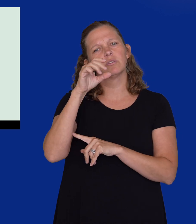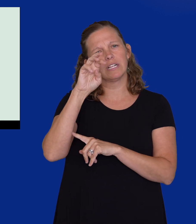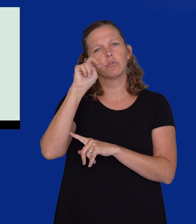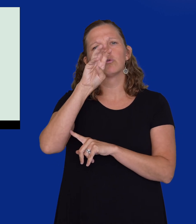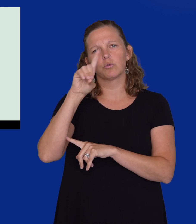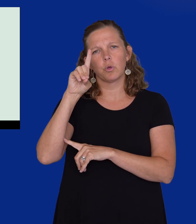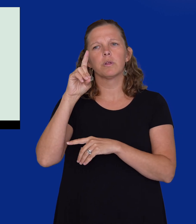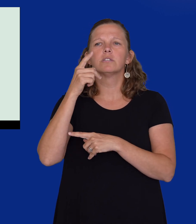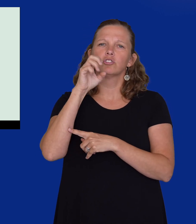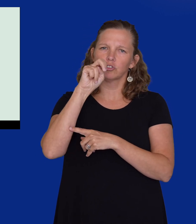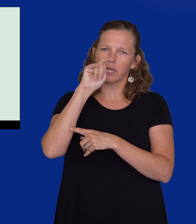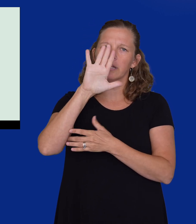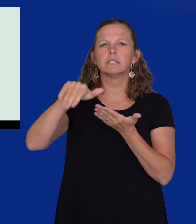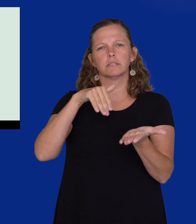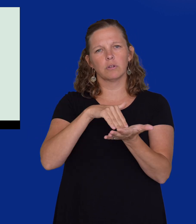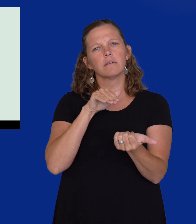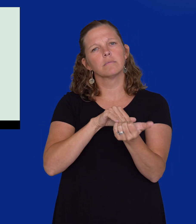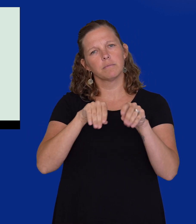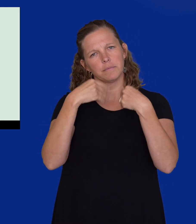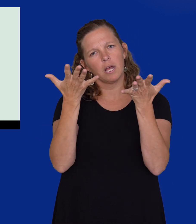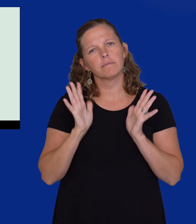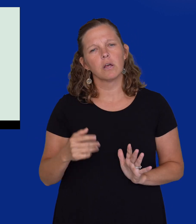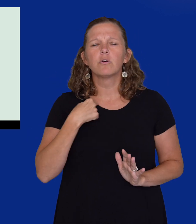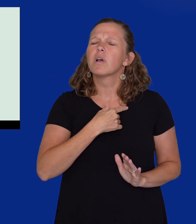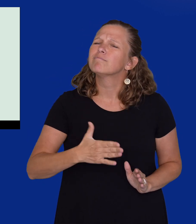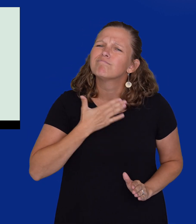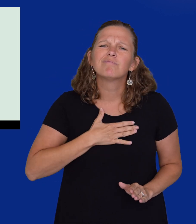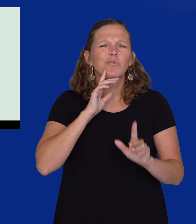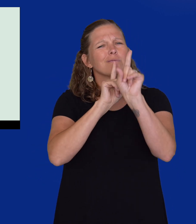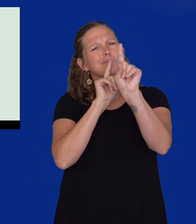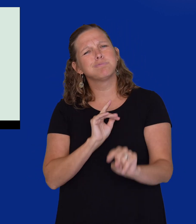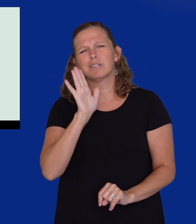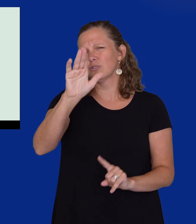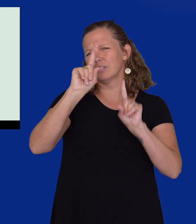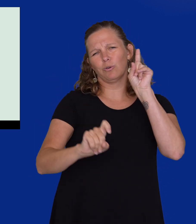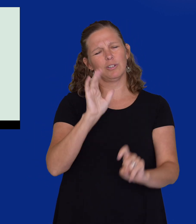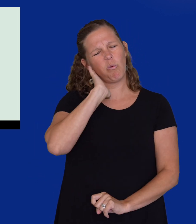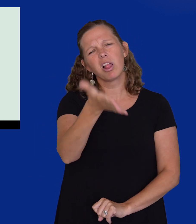to your Greenwood Genetics Center providers and we'll be happy to answer your questions.